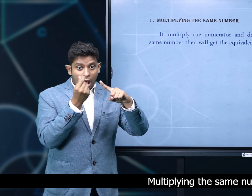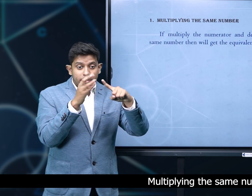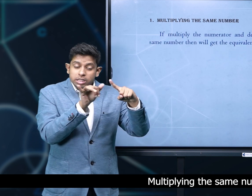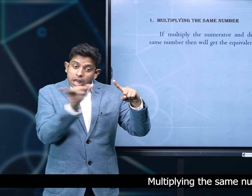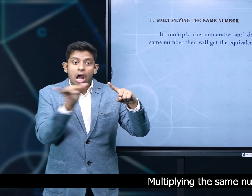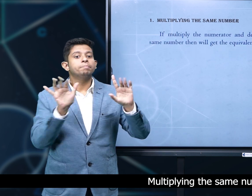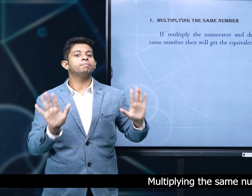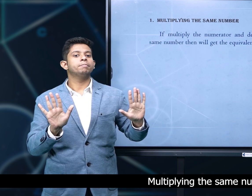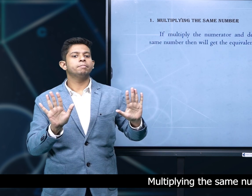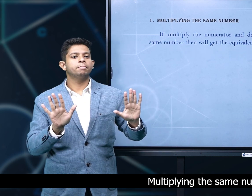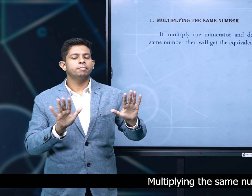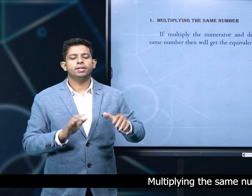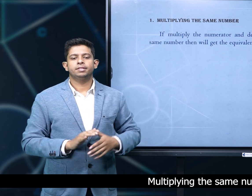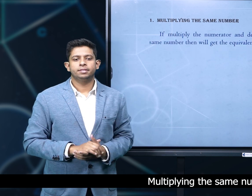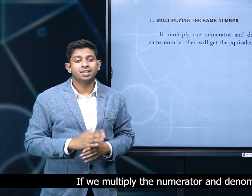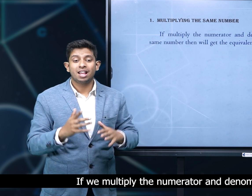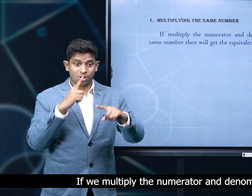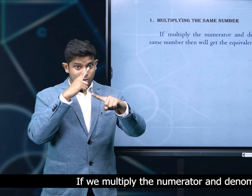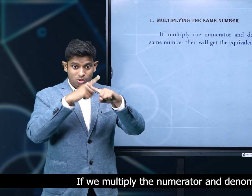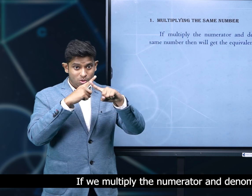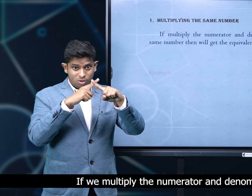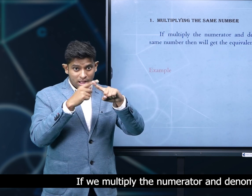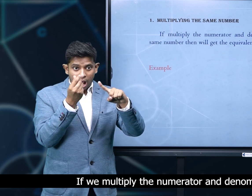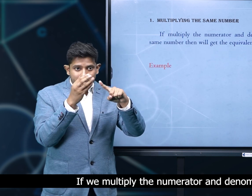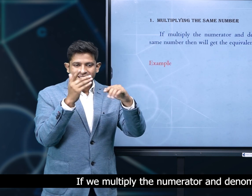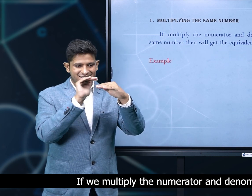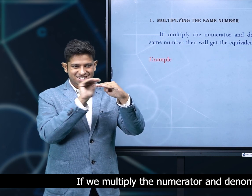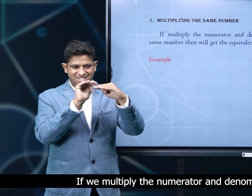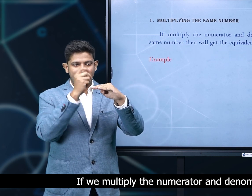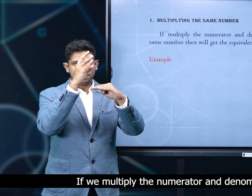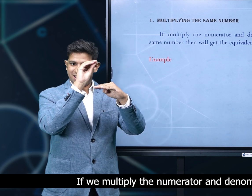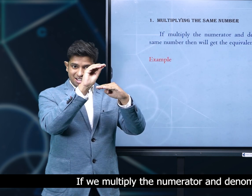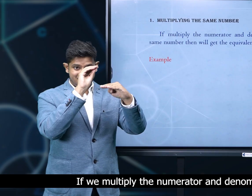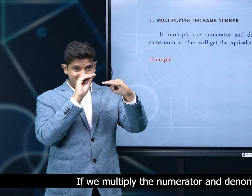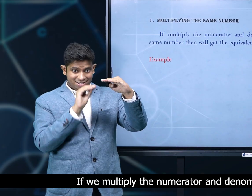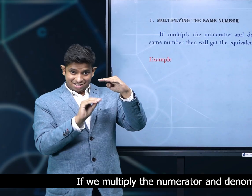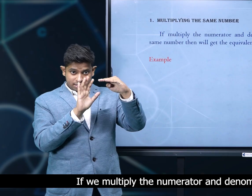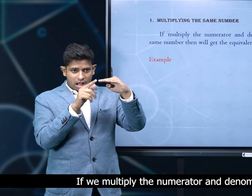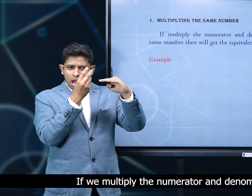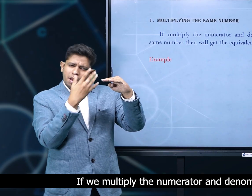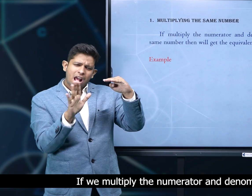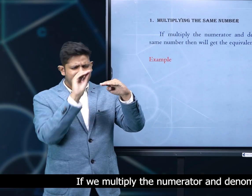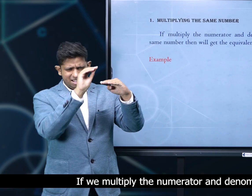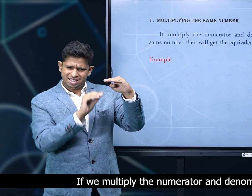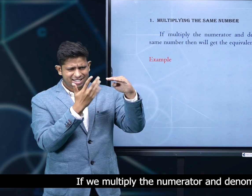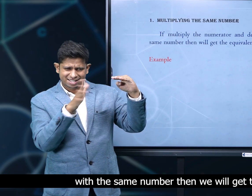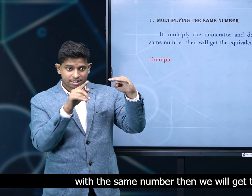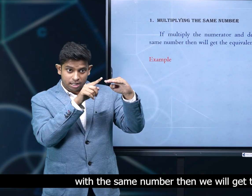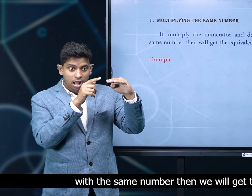Multiplying the same number. If we multiply the numerator and denominator of any fraction with the same